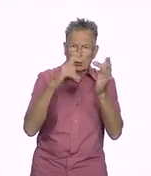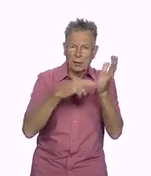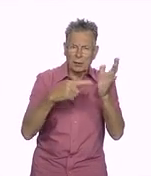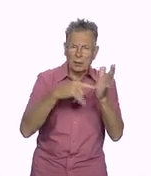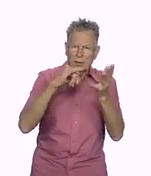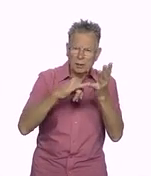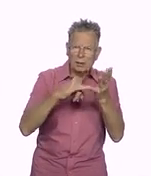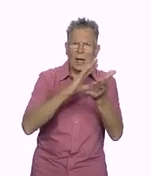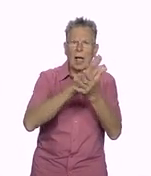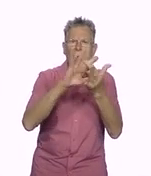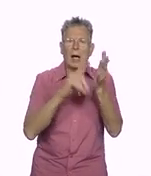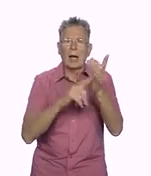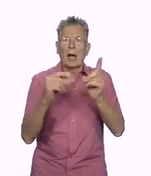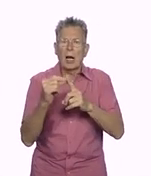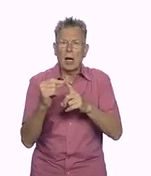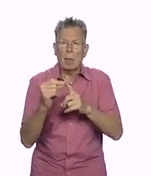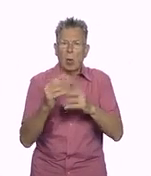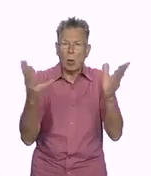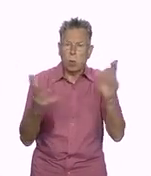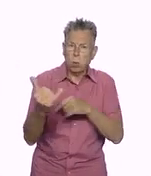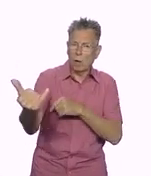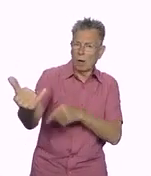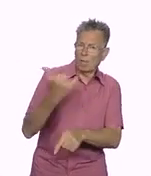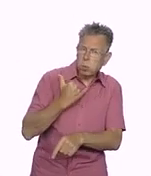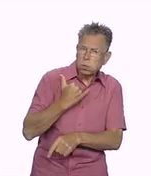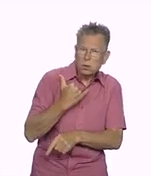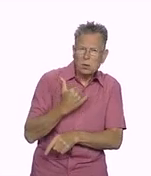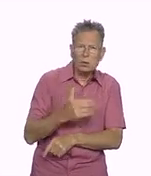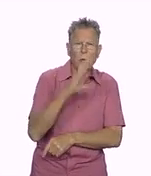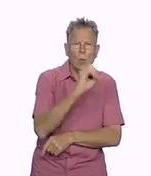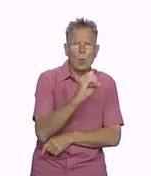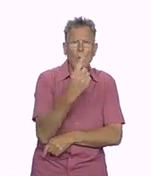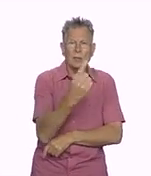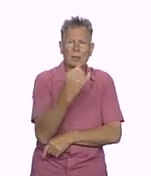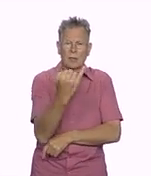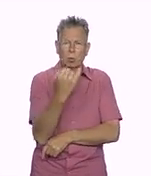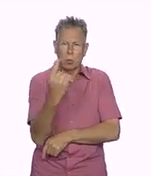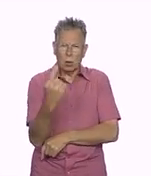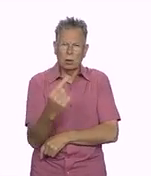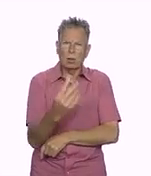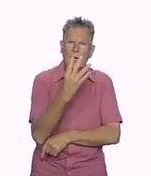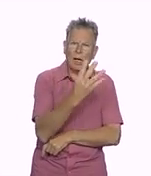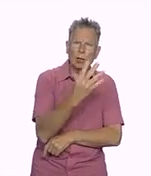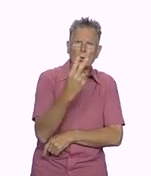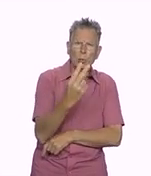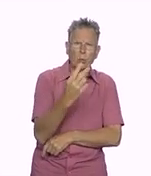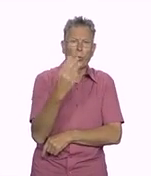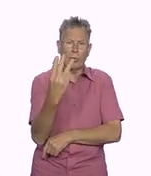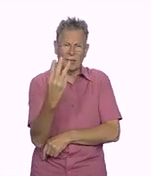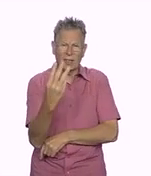www.gmc-uk.org/patients help, or call us on 0161